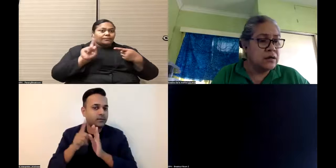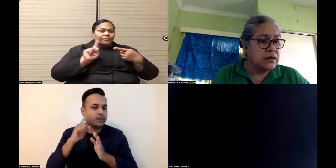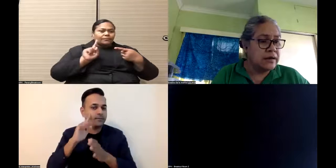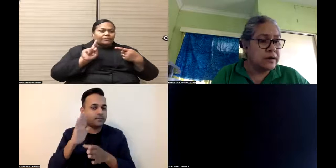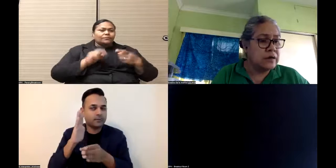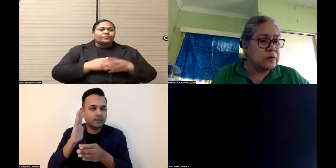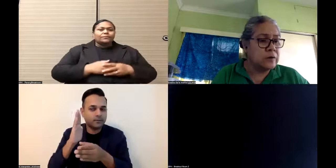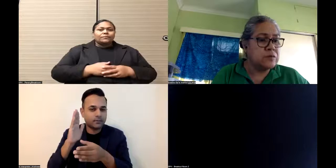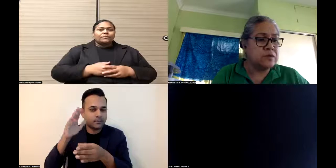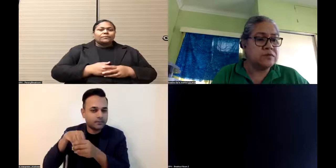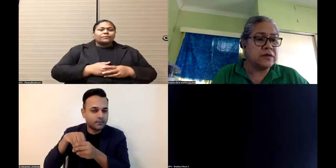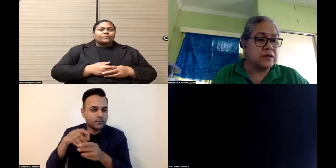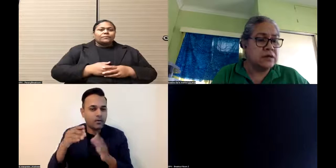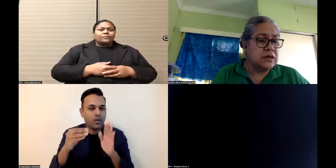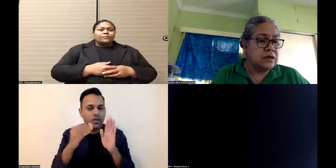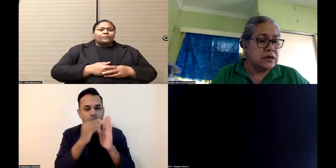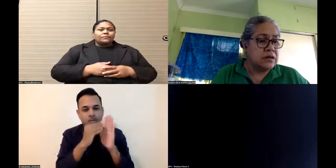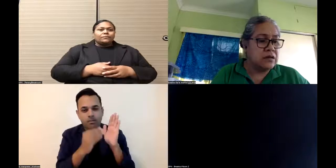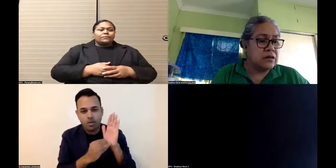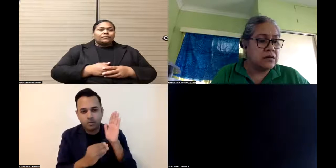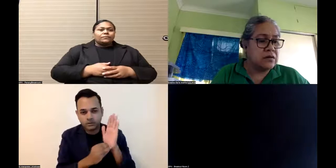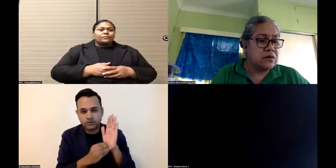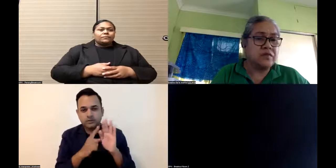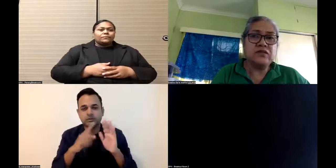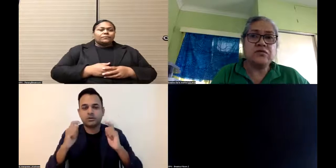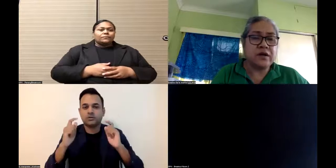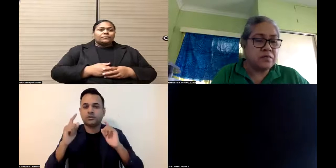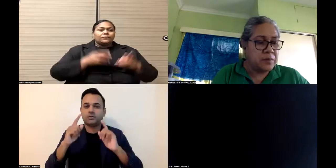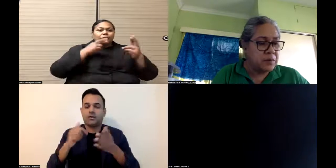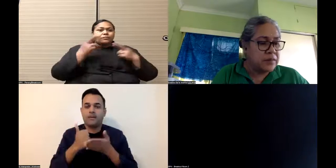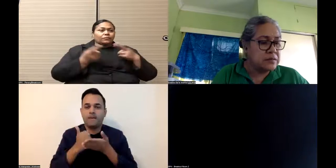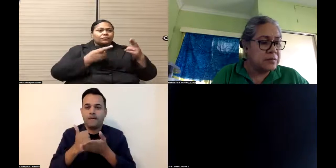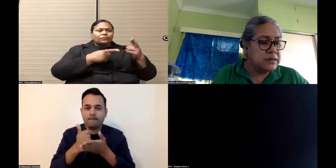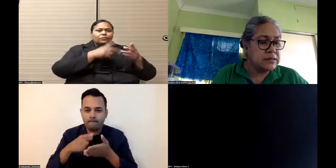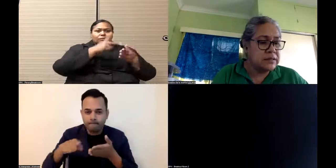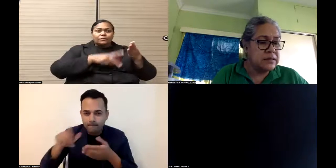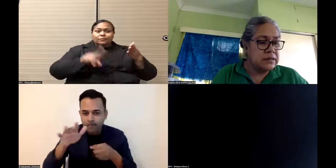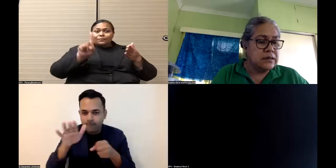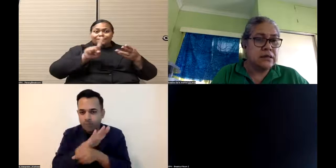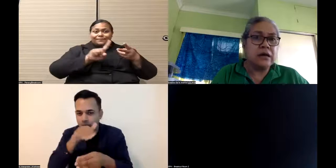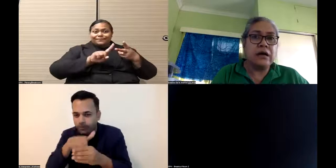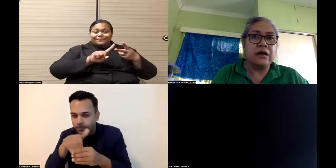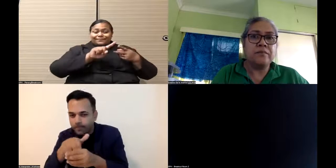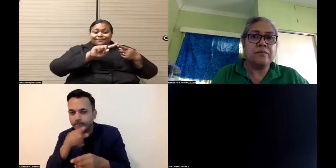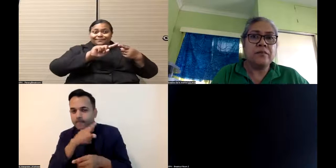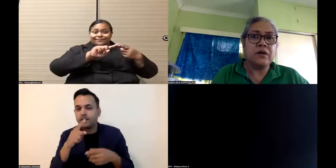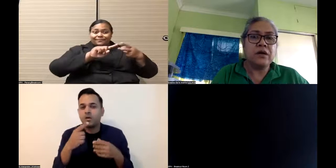one in terms of the convention, the right of people with disability.